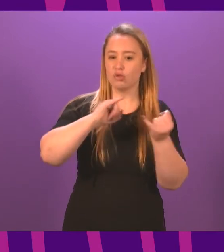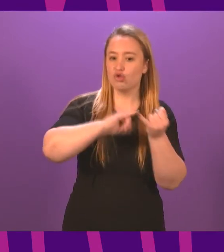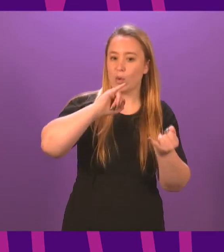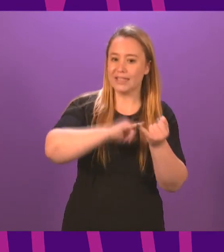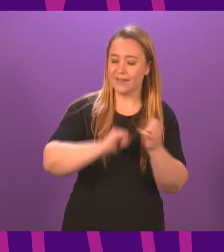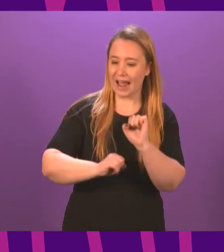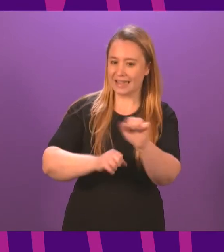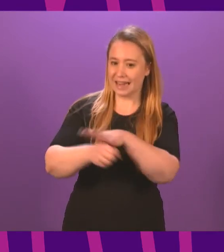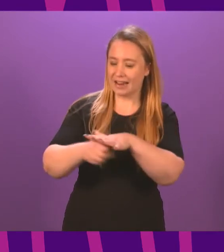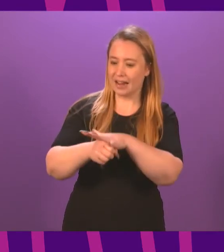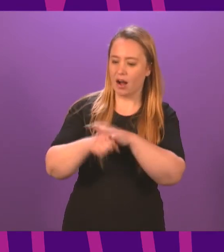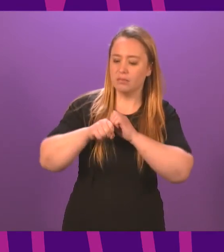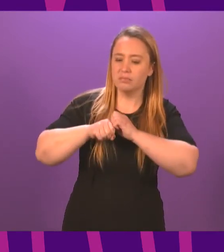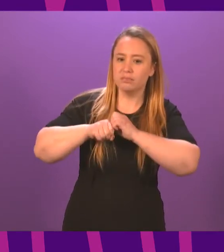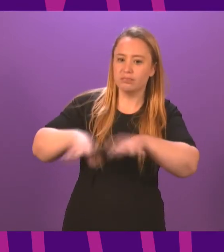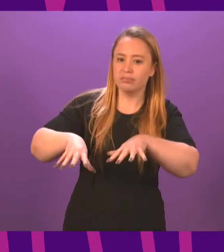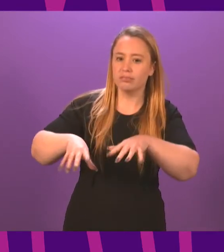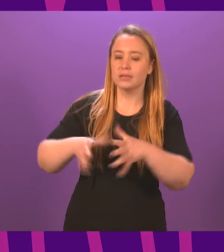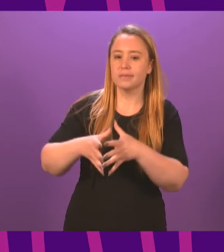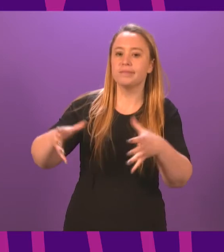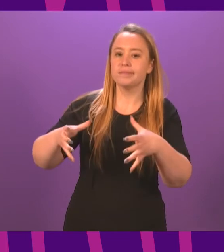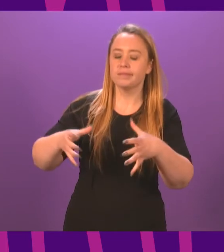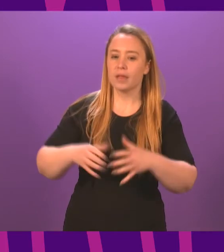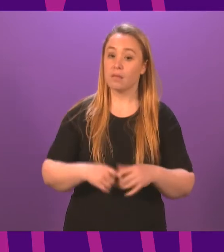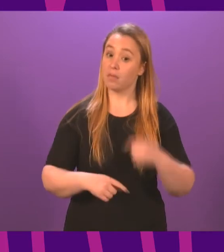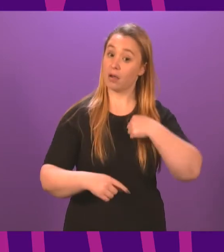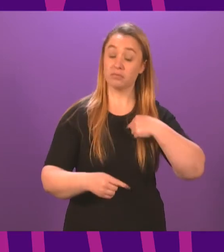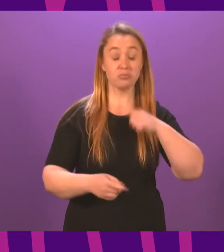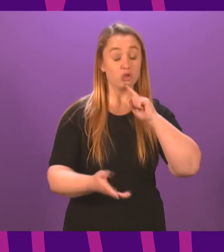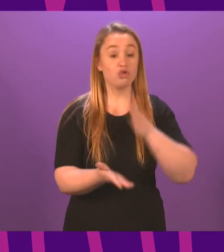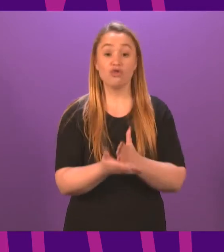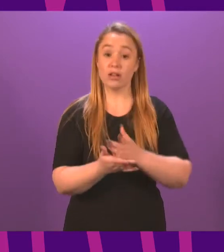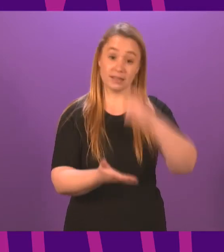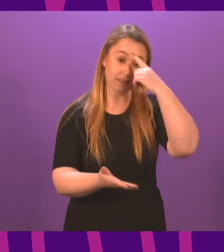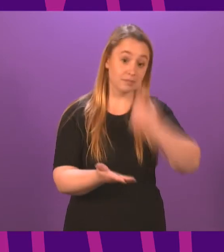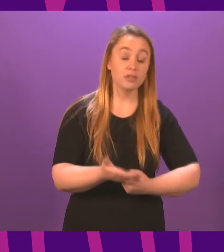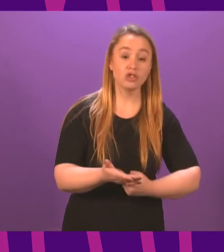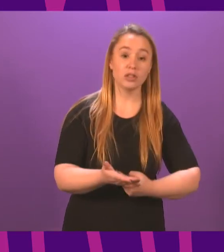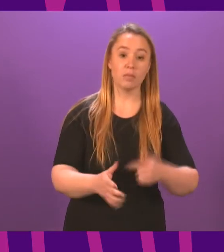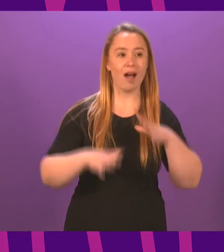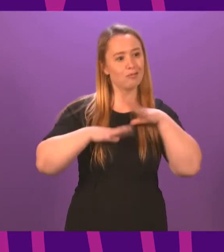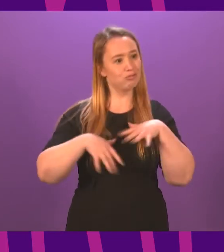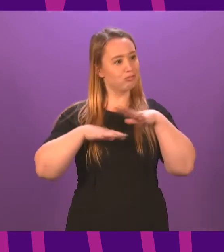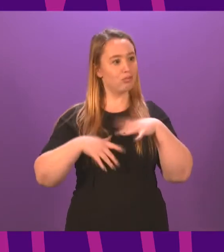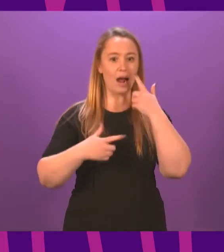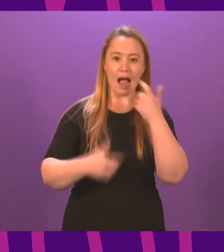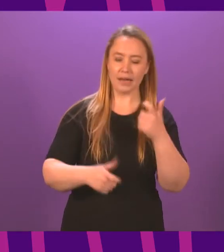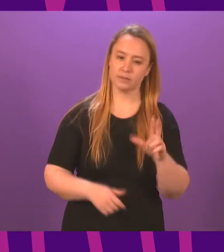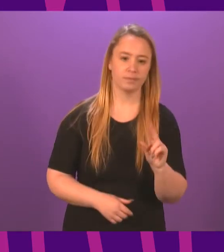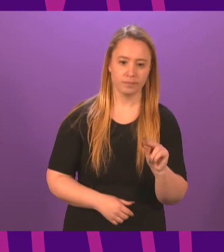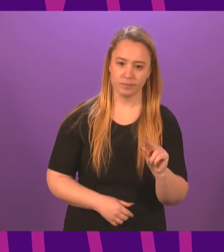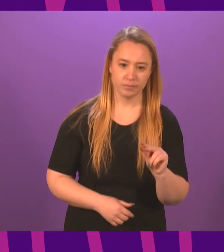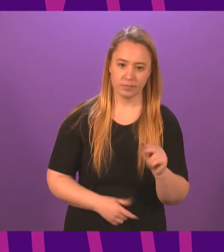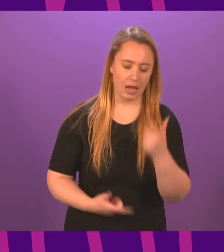constituency. But I trust the decision, but I cannot relax, and I don't think anyone ever should relax. Because